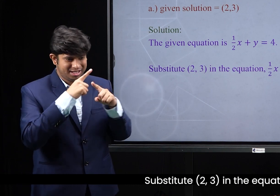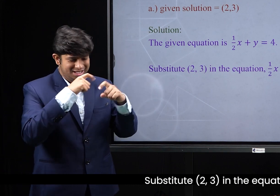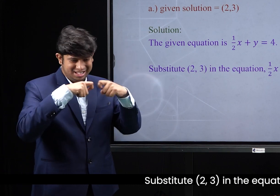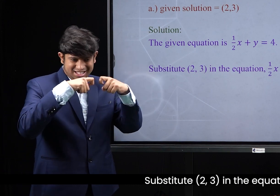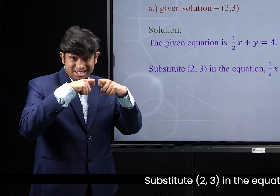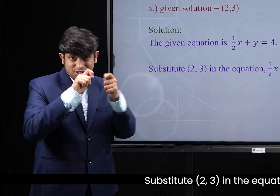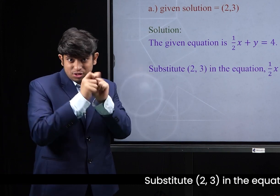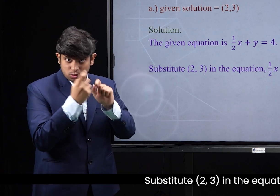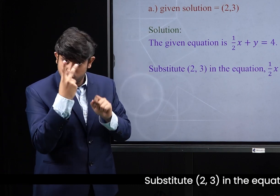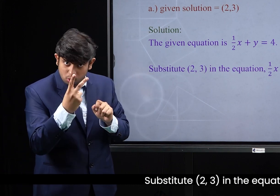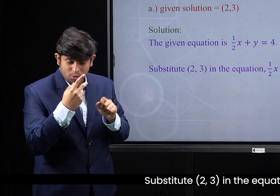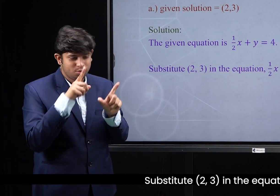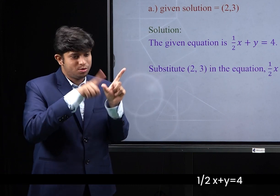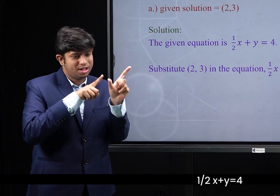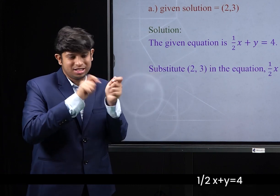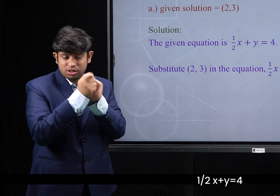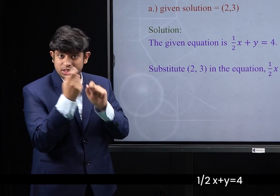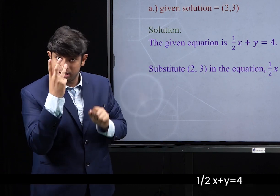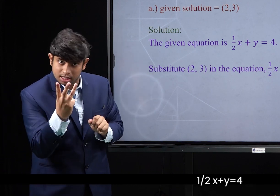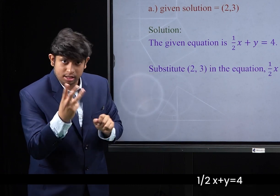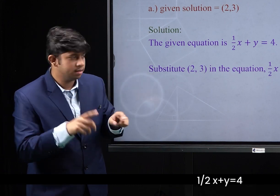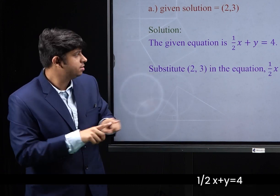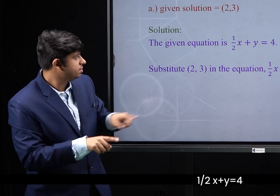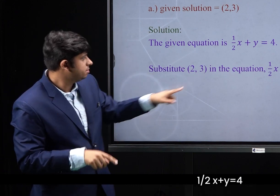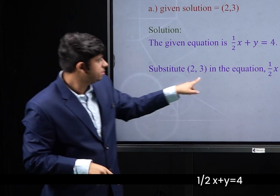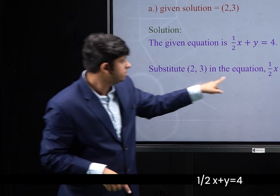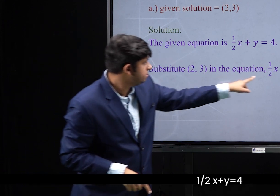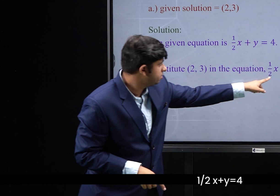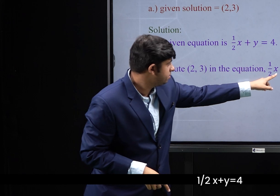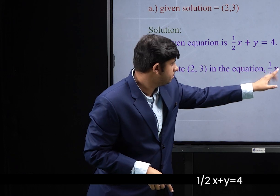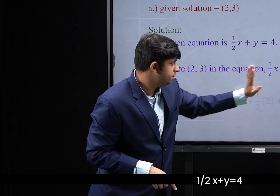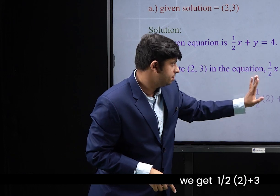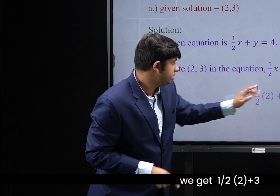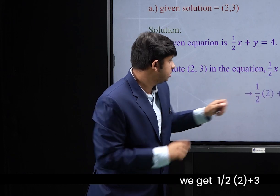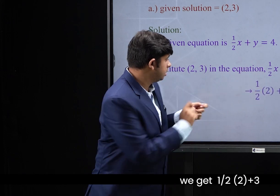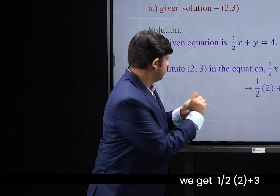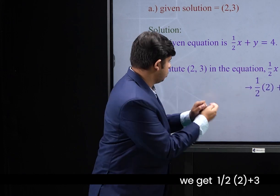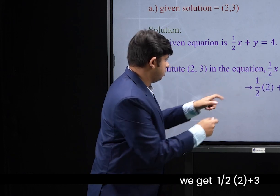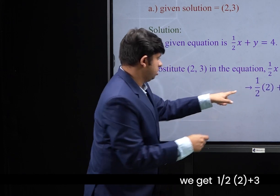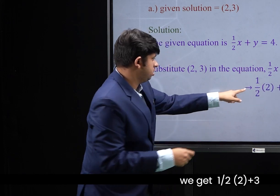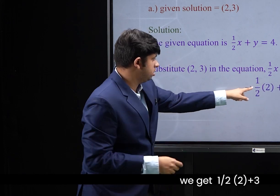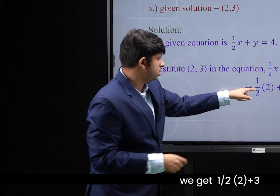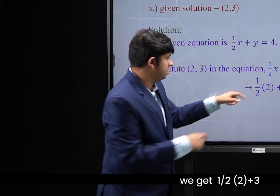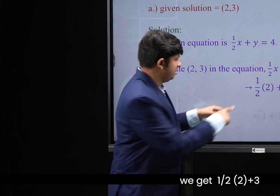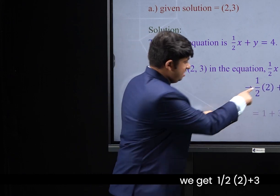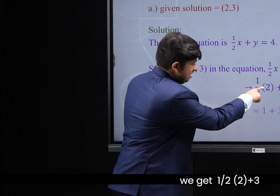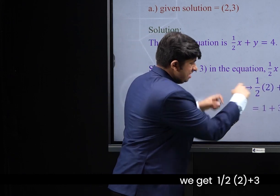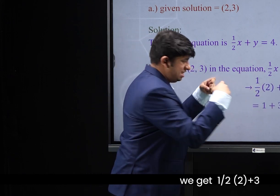Substitute 2, 3 in the equation 1 by 2x plus y is equal to 4. We get 1 by 2 into 2 plus 3.